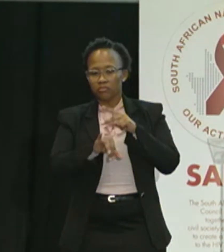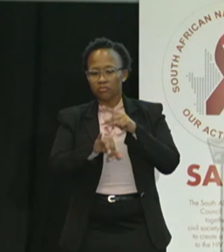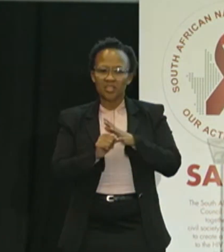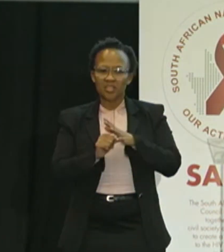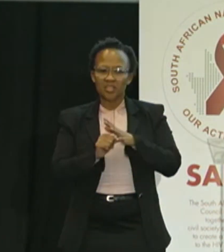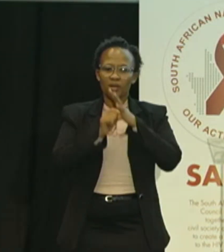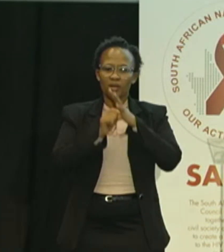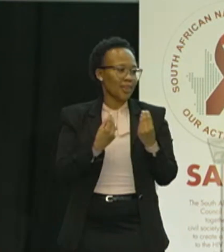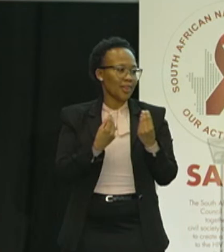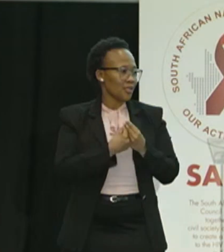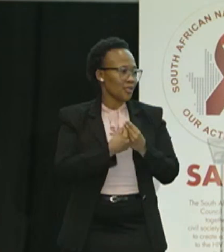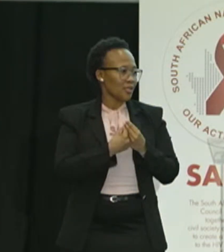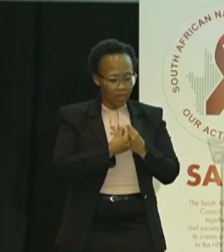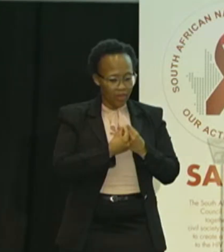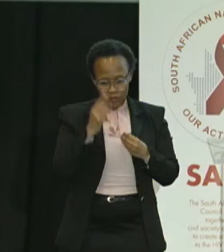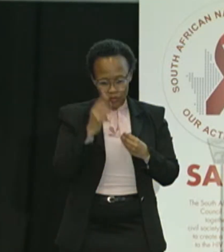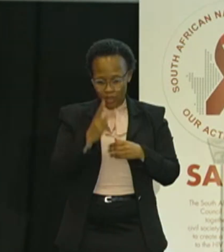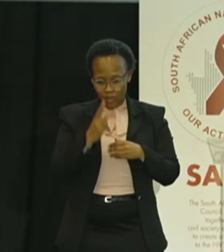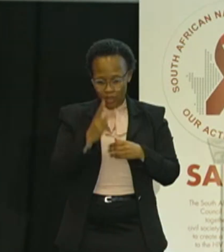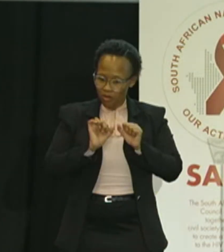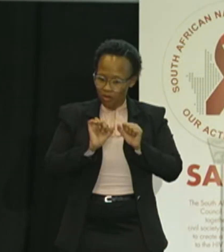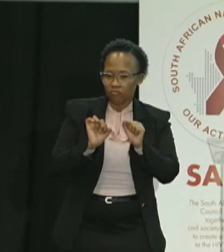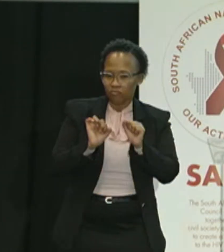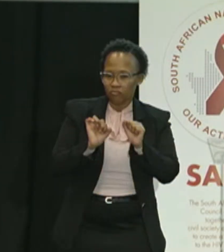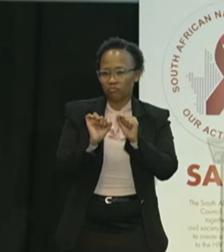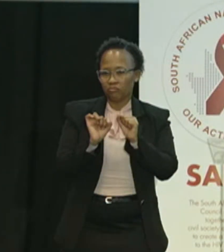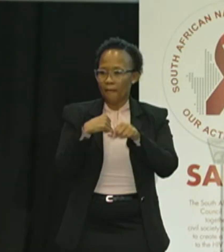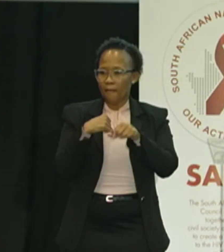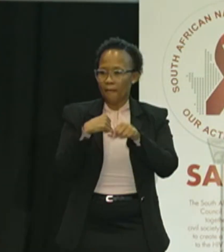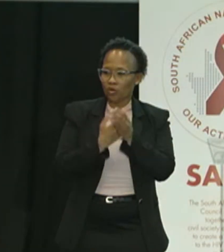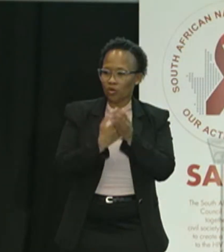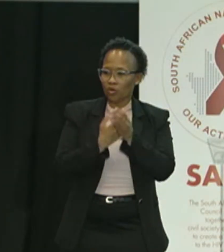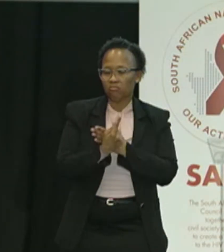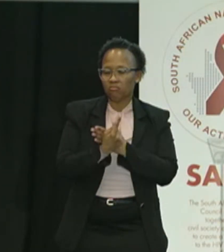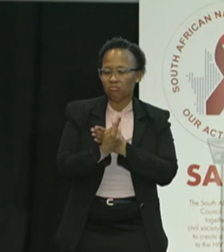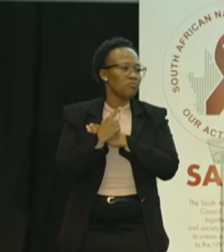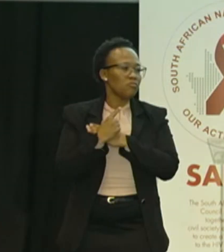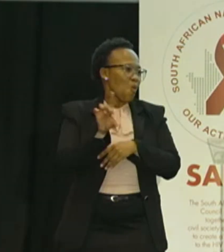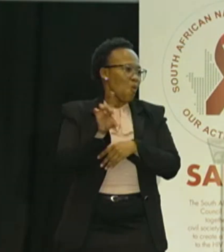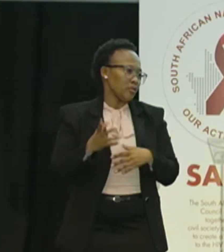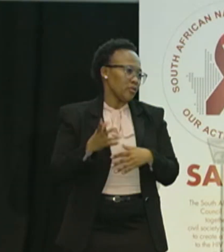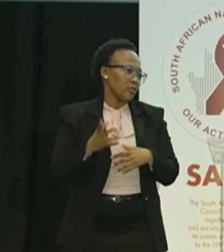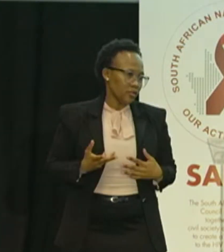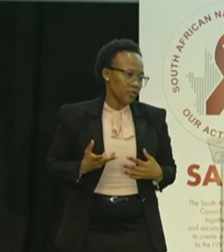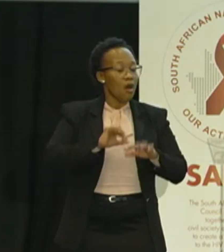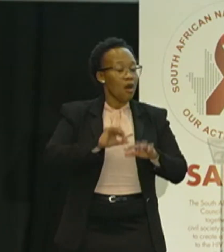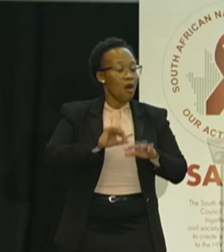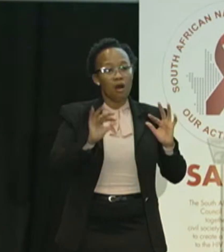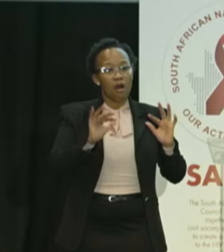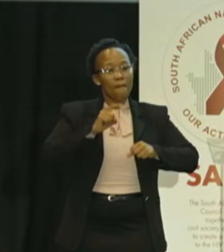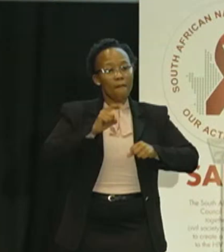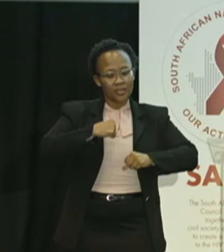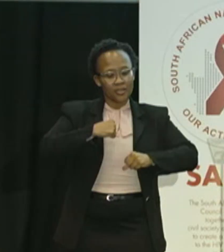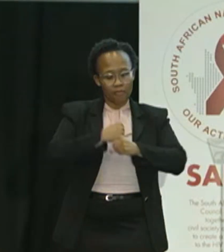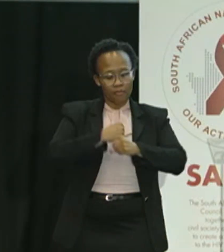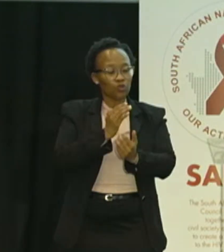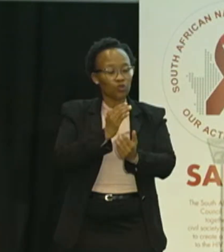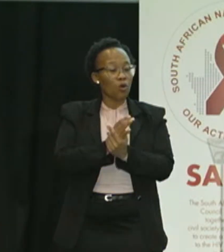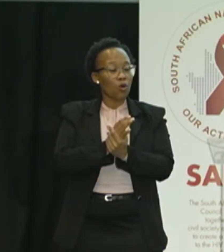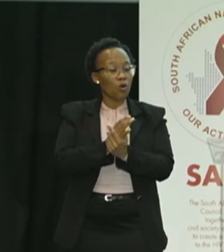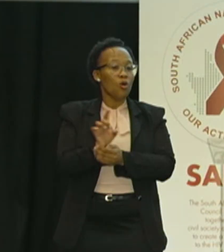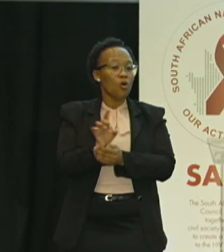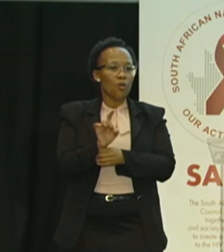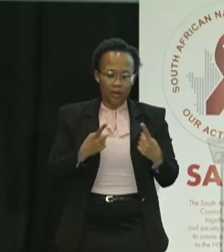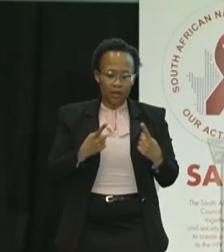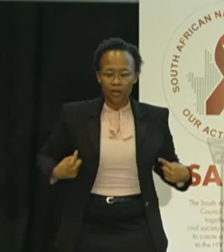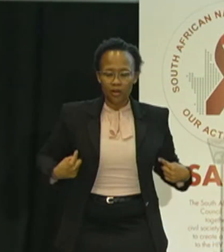push forward and track implementation of to ensure that we have a